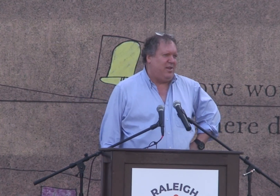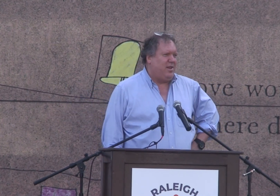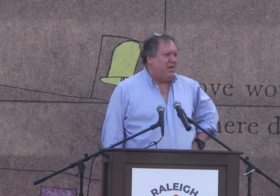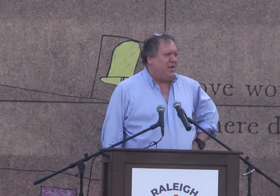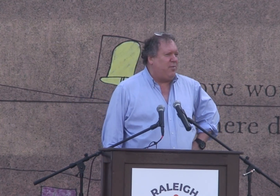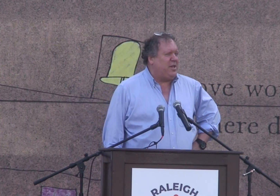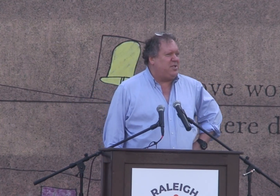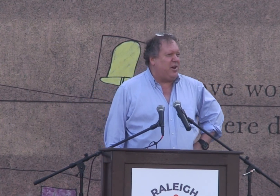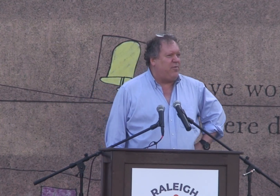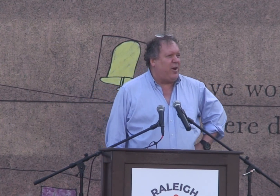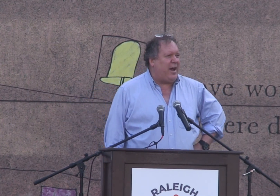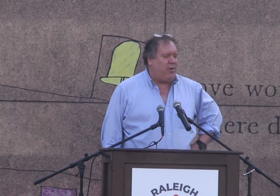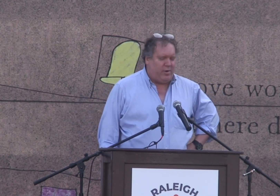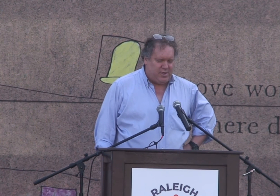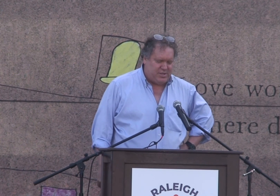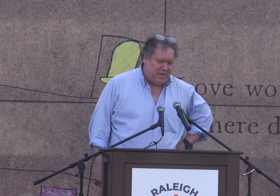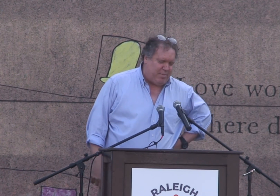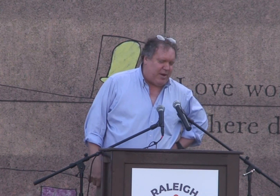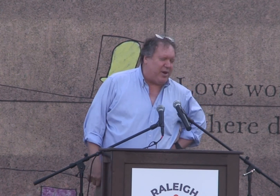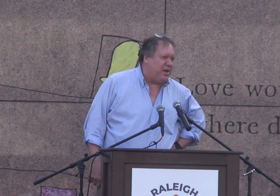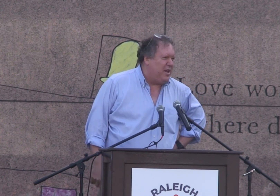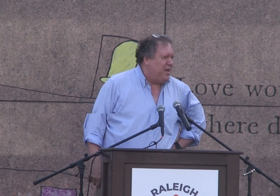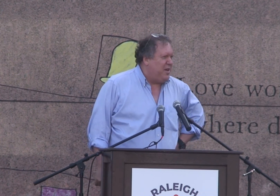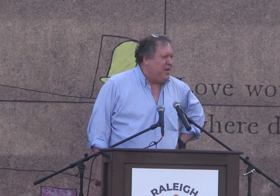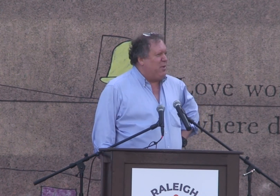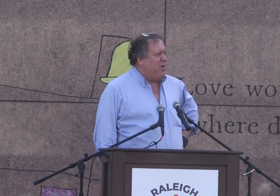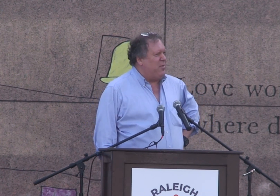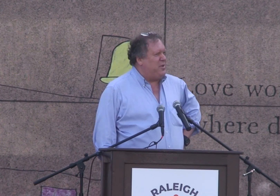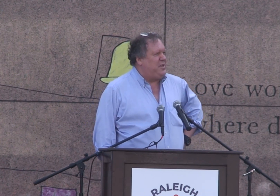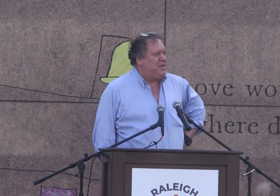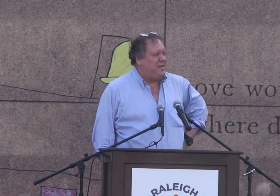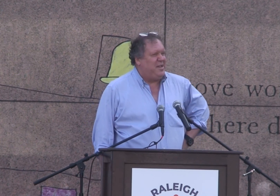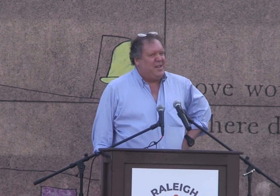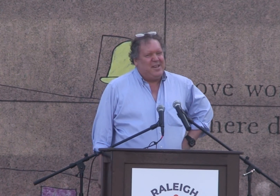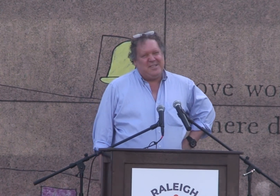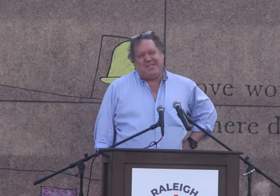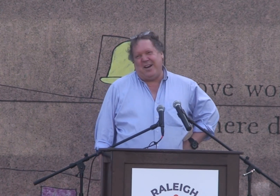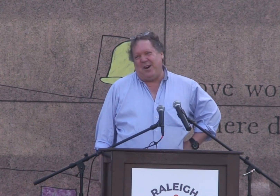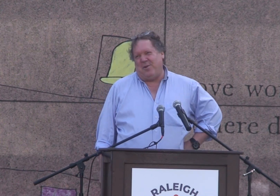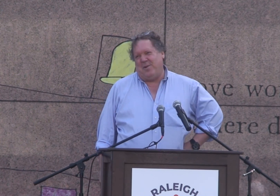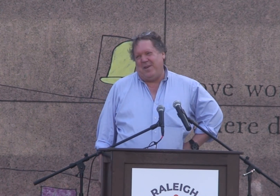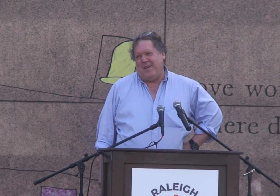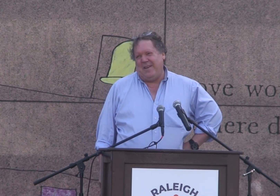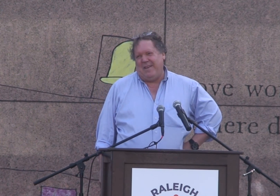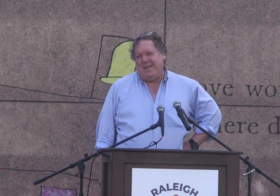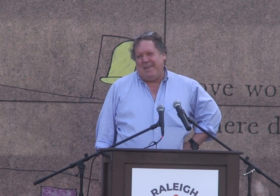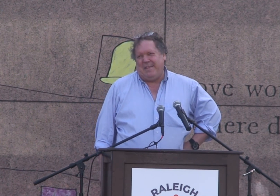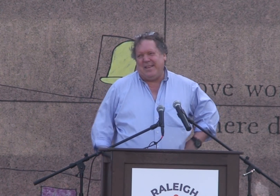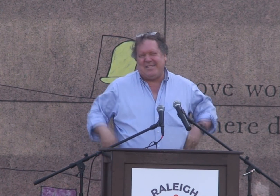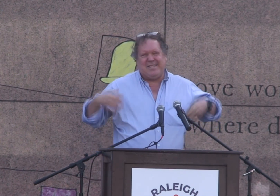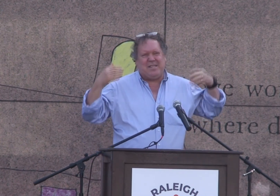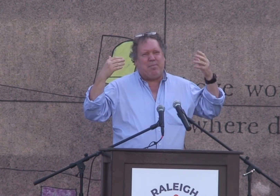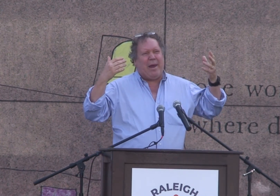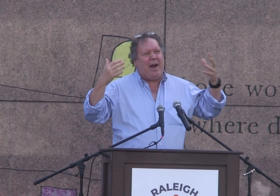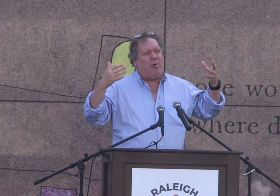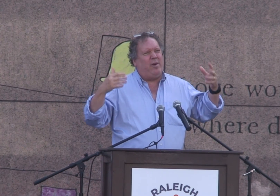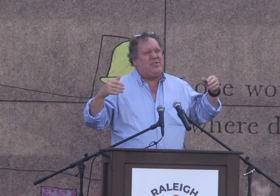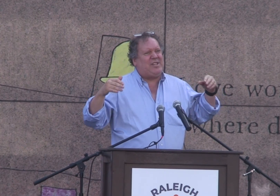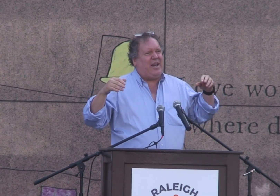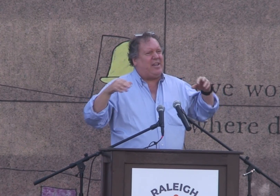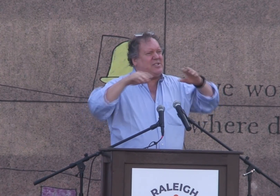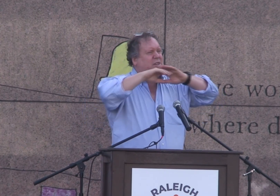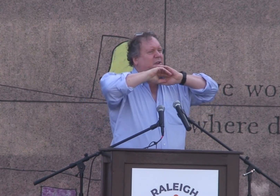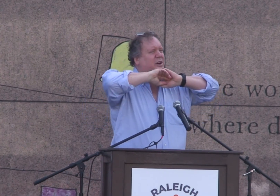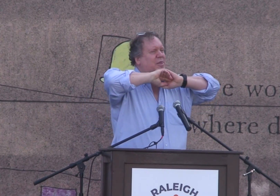well. We can talk for hours about it, but we won't. So, this is the